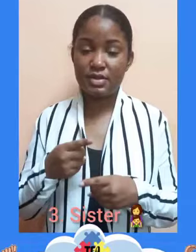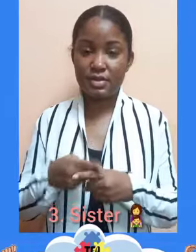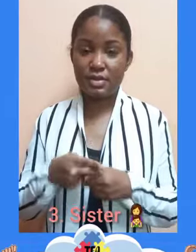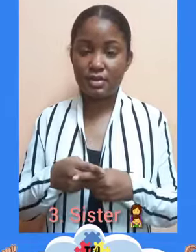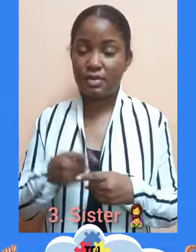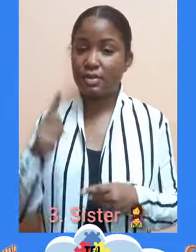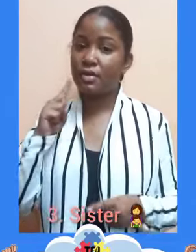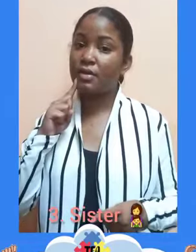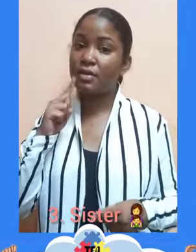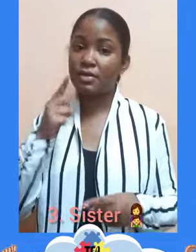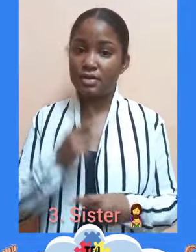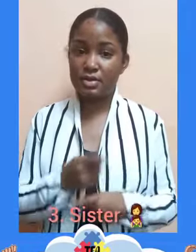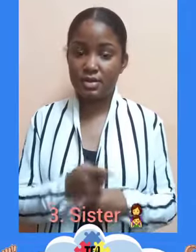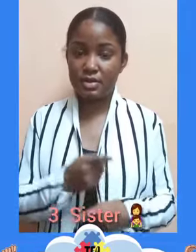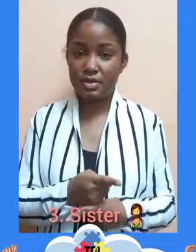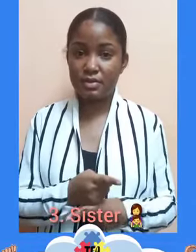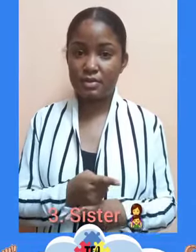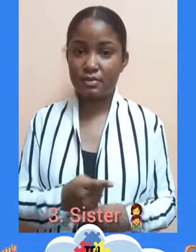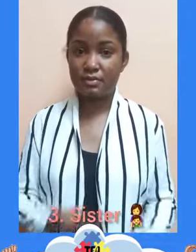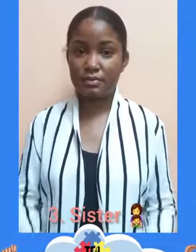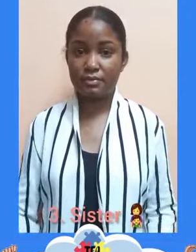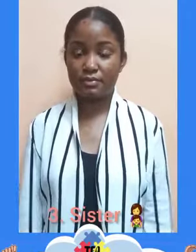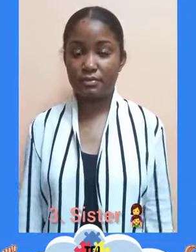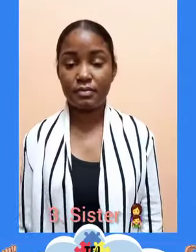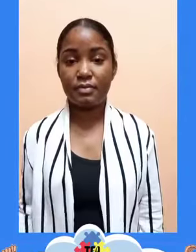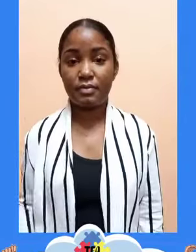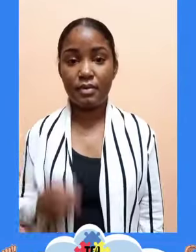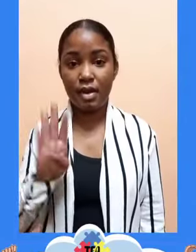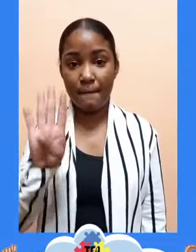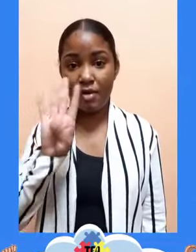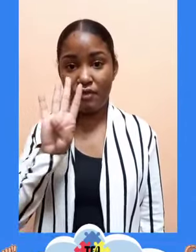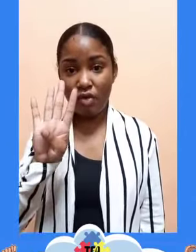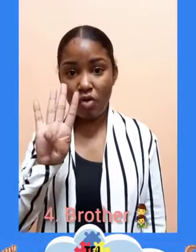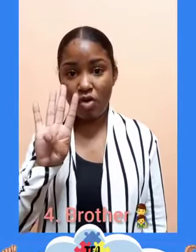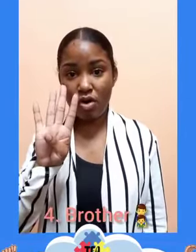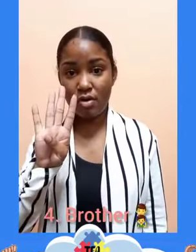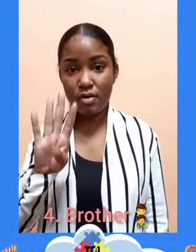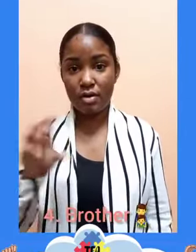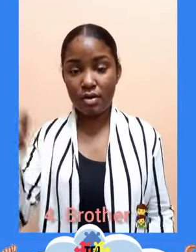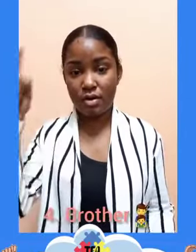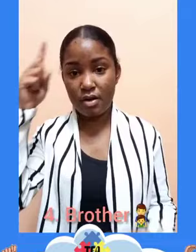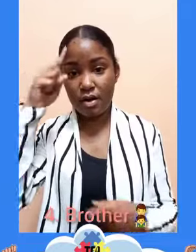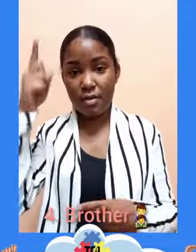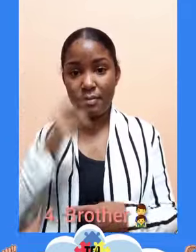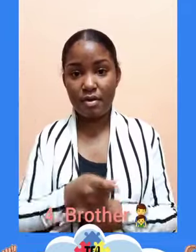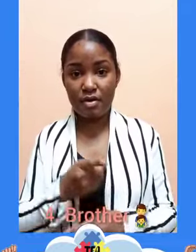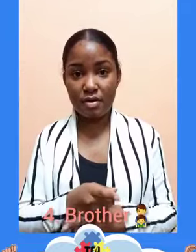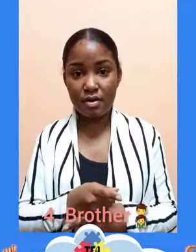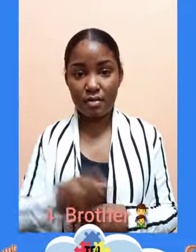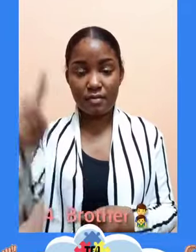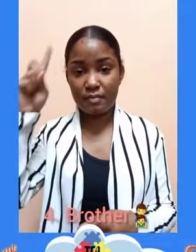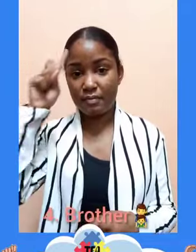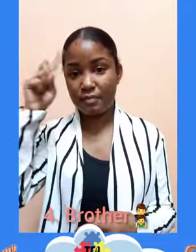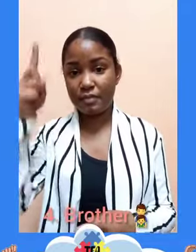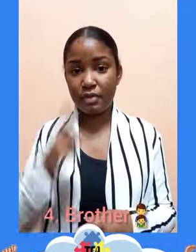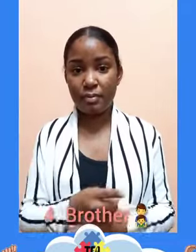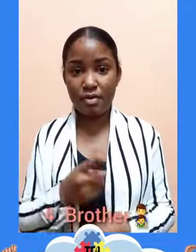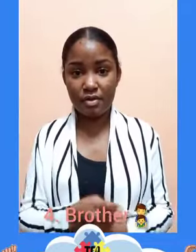sister, sister. Number four, brother,